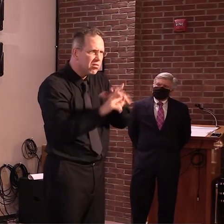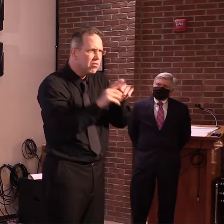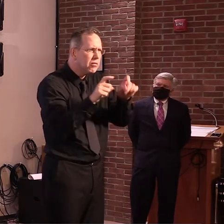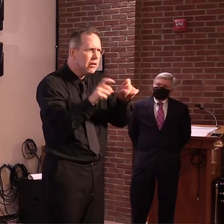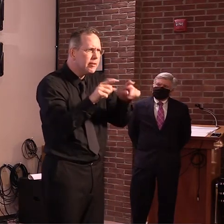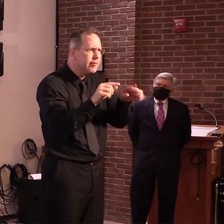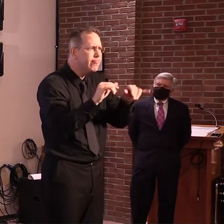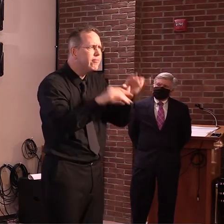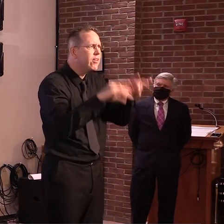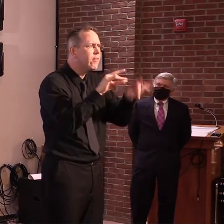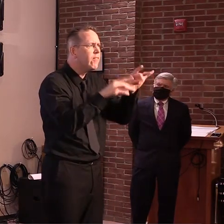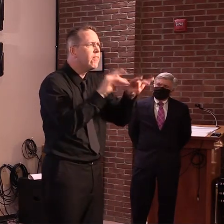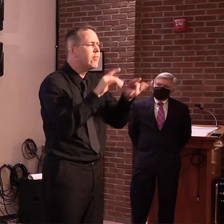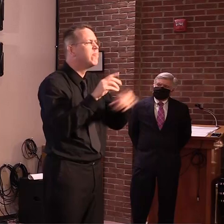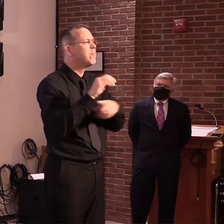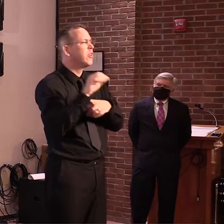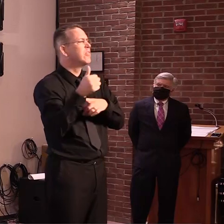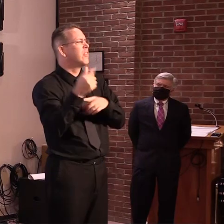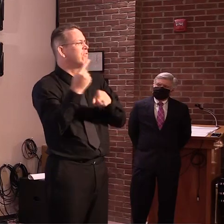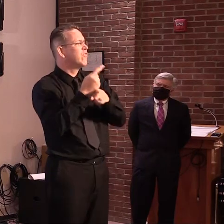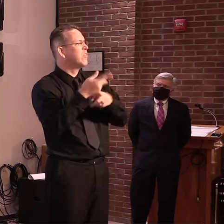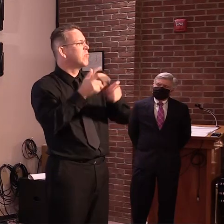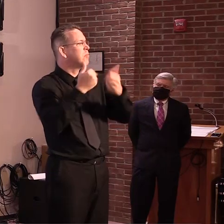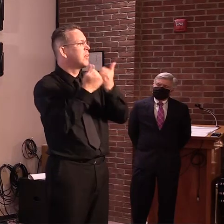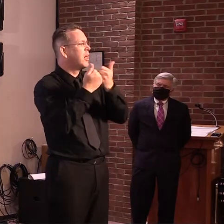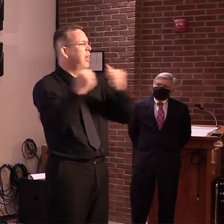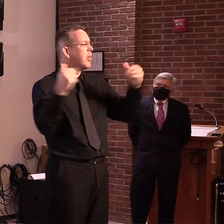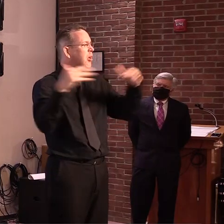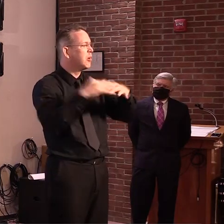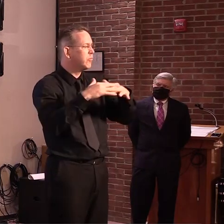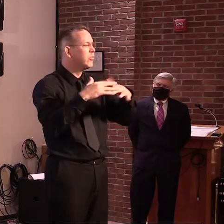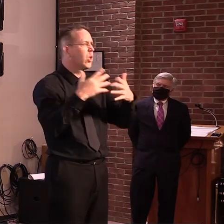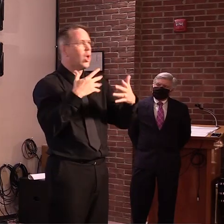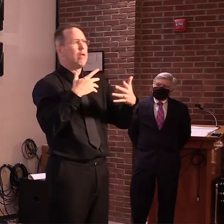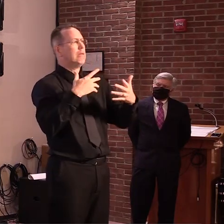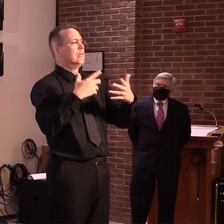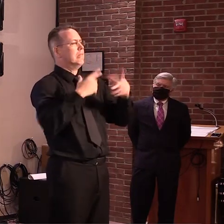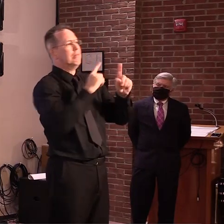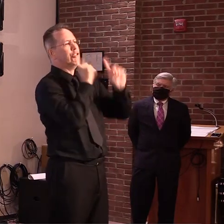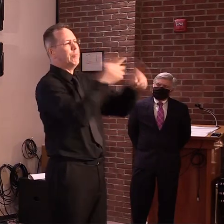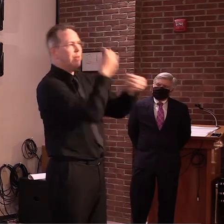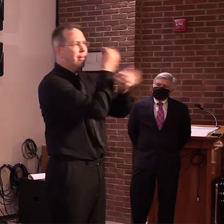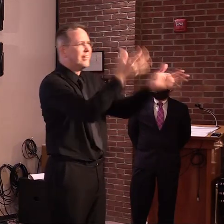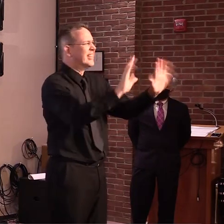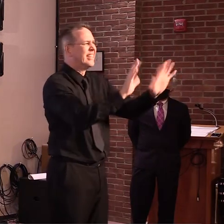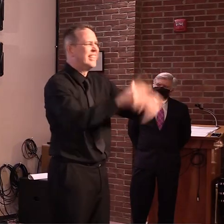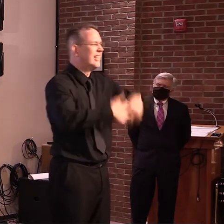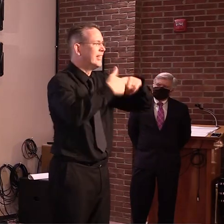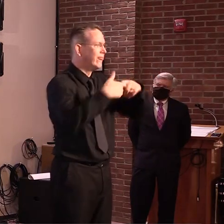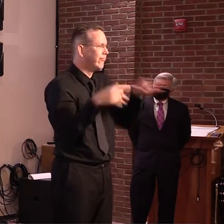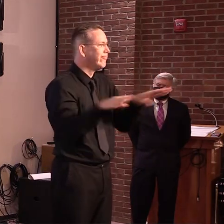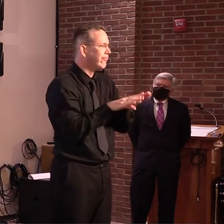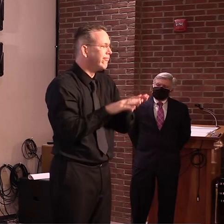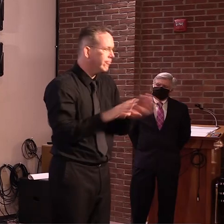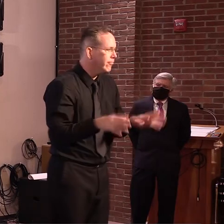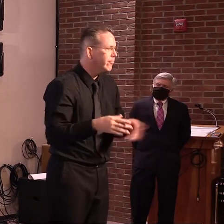So we reacted very fast in terms of the global nature of the reaction. But I do want to repeat